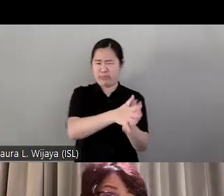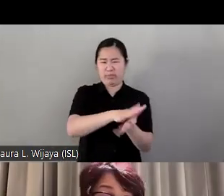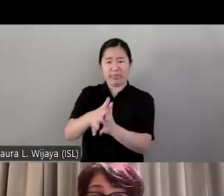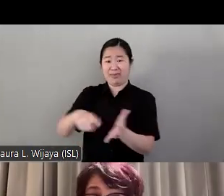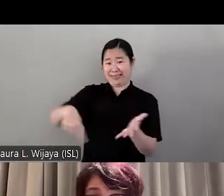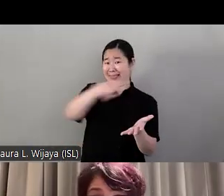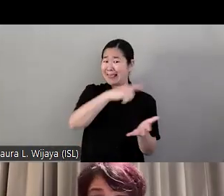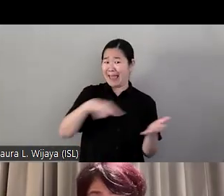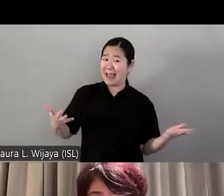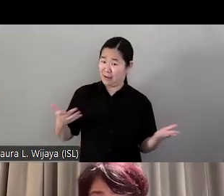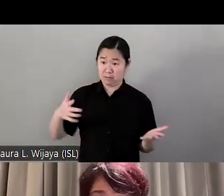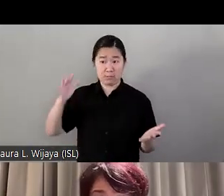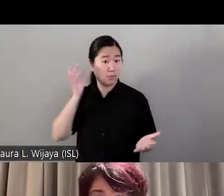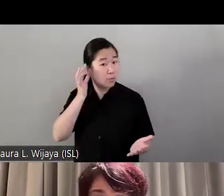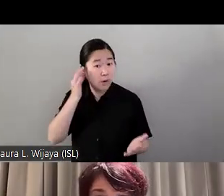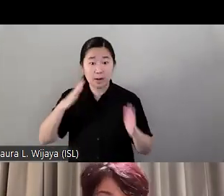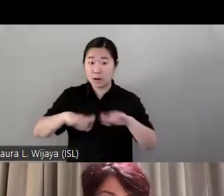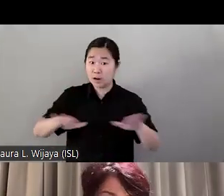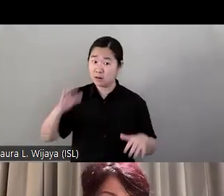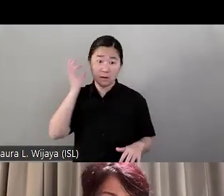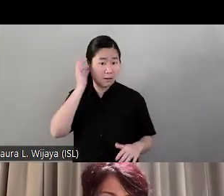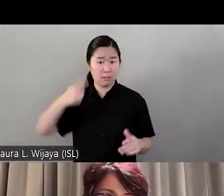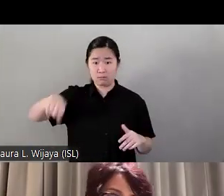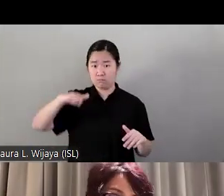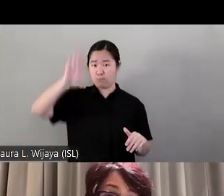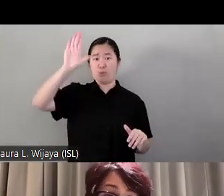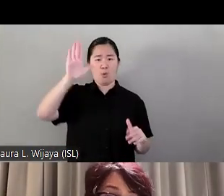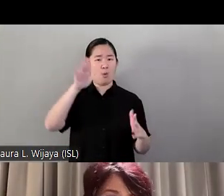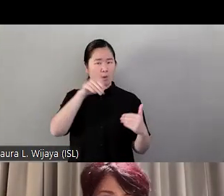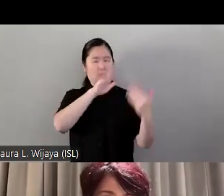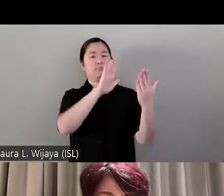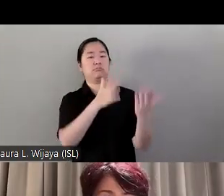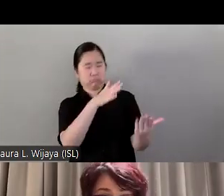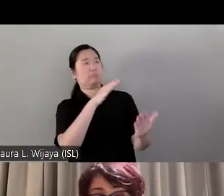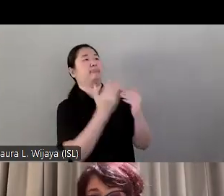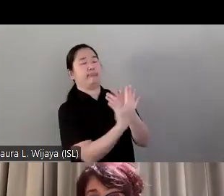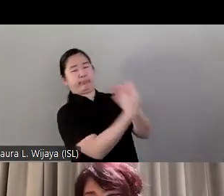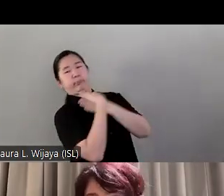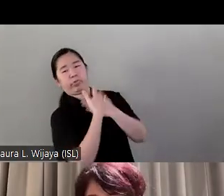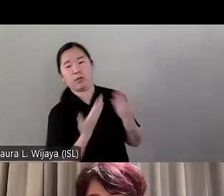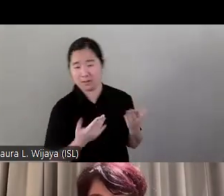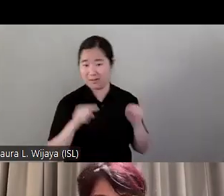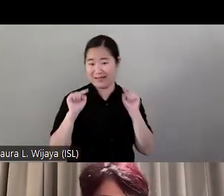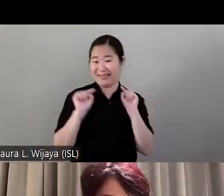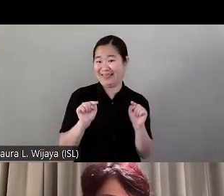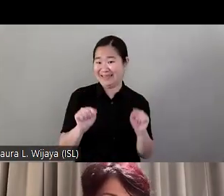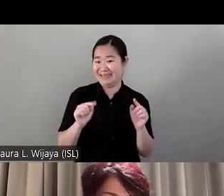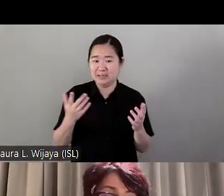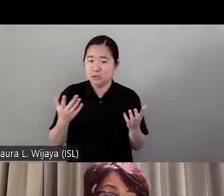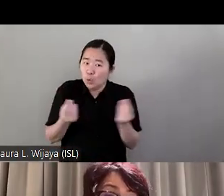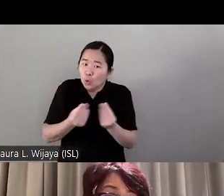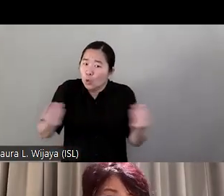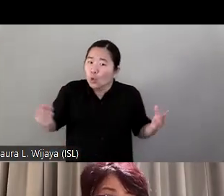is experiences of women and girls with disabilities in accessing referral services. What are the barriers